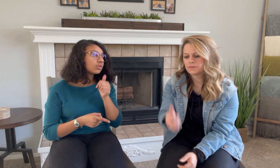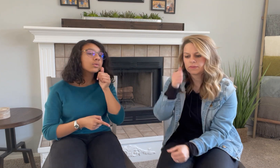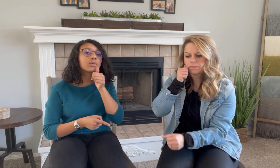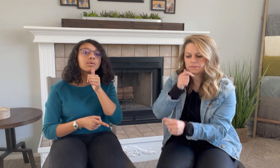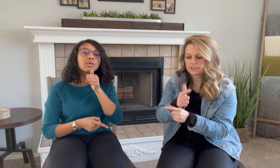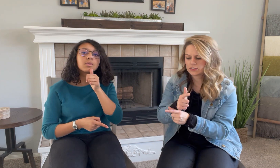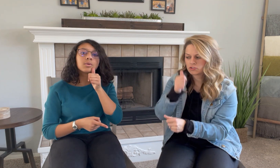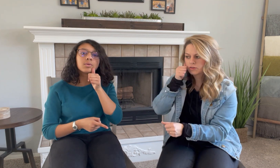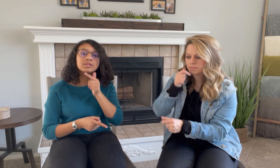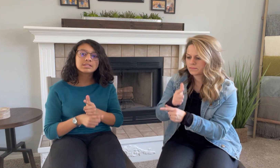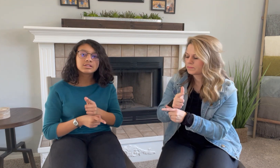Yep, sister.